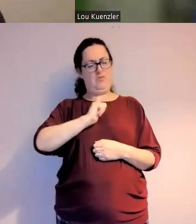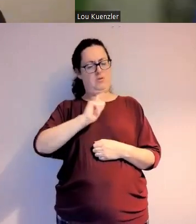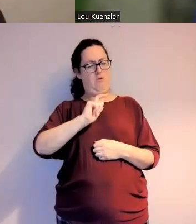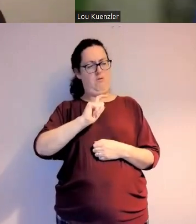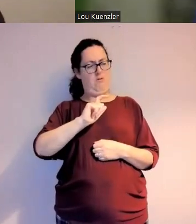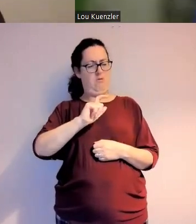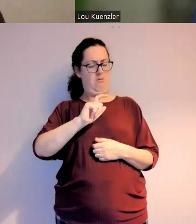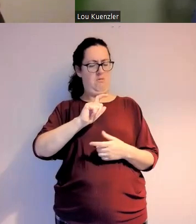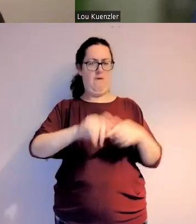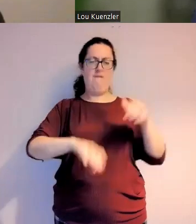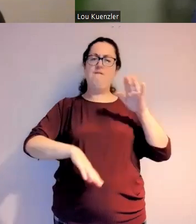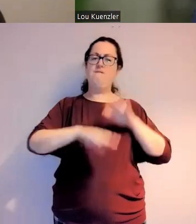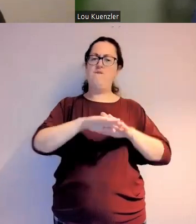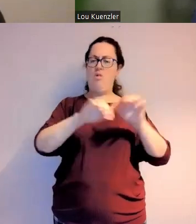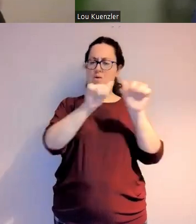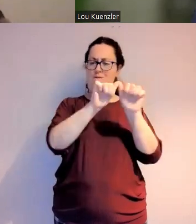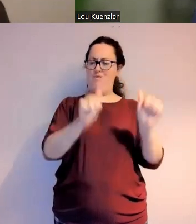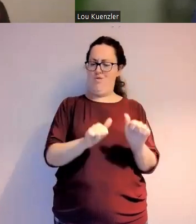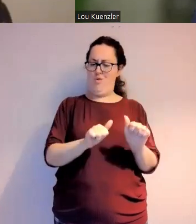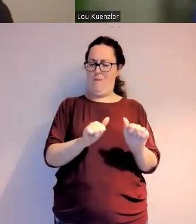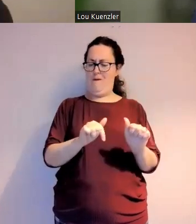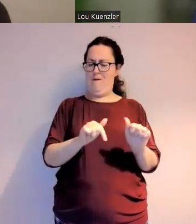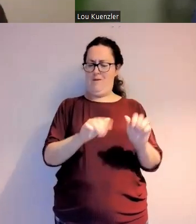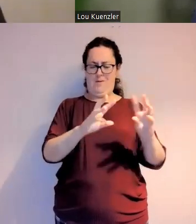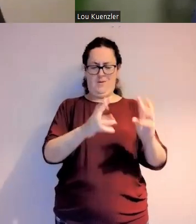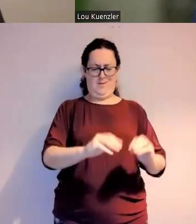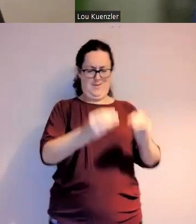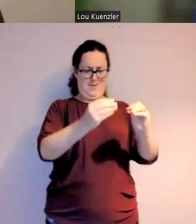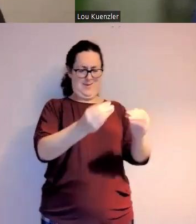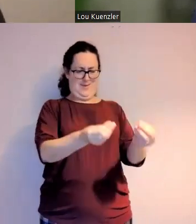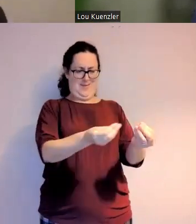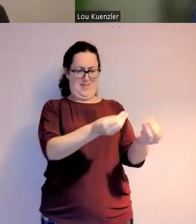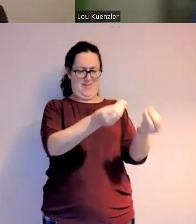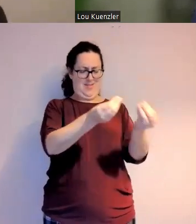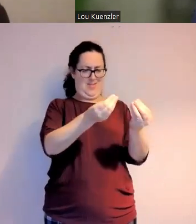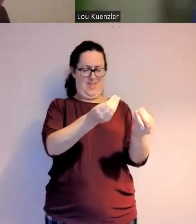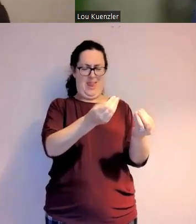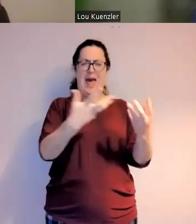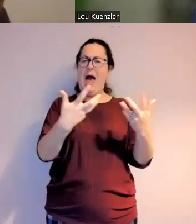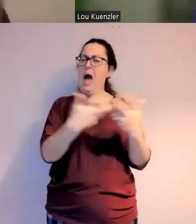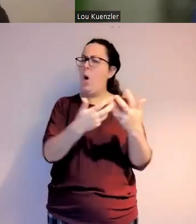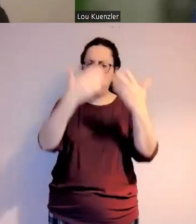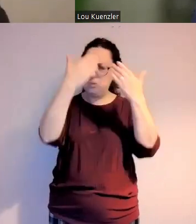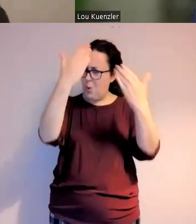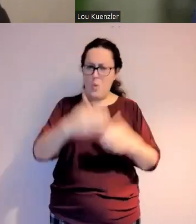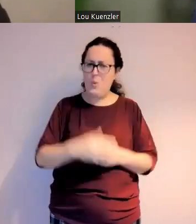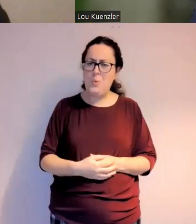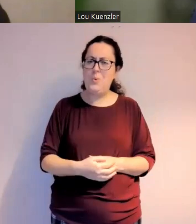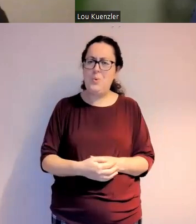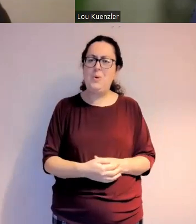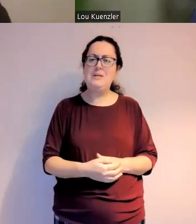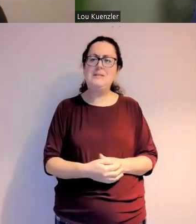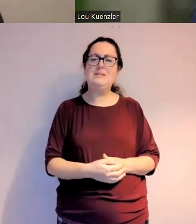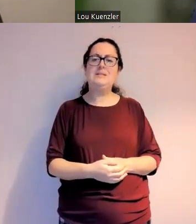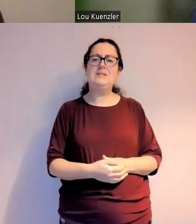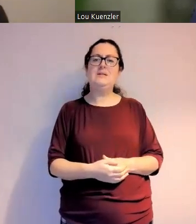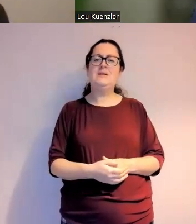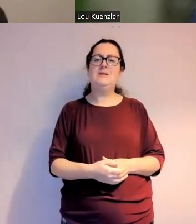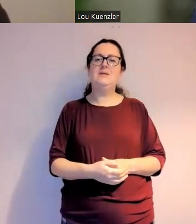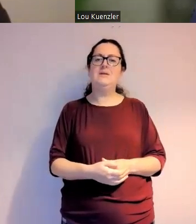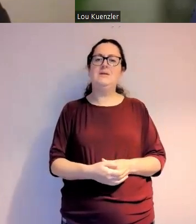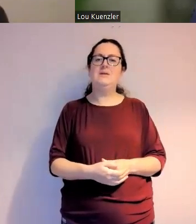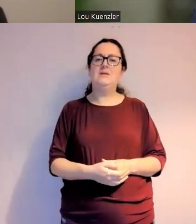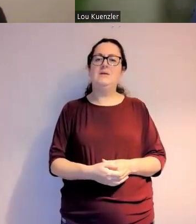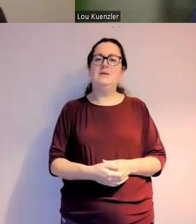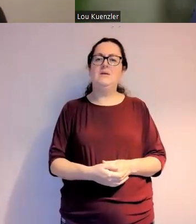sure sort of how because Safe is just, you know, I love that sort of, you know, the comedy